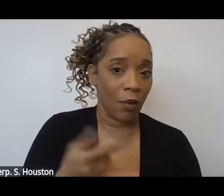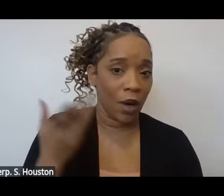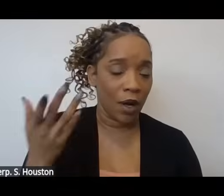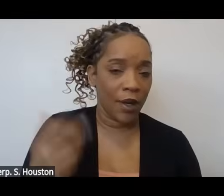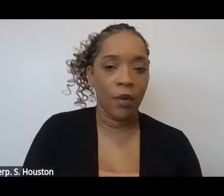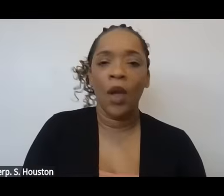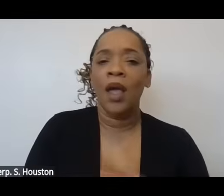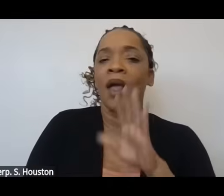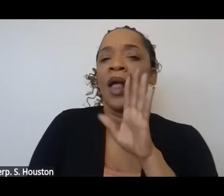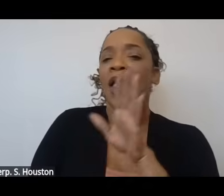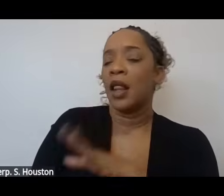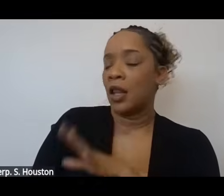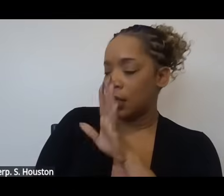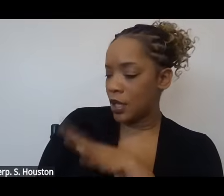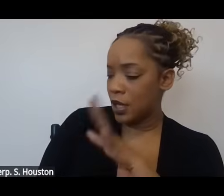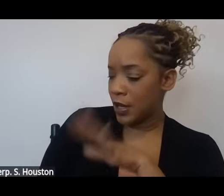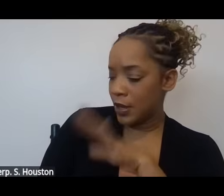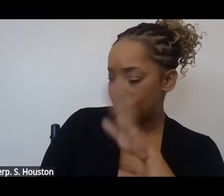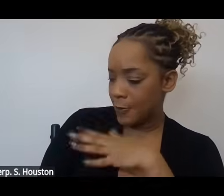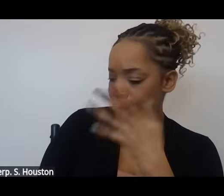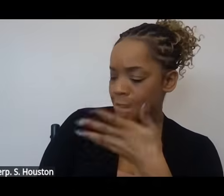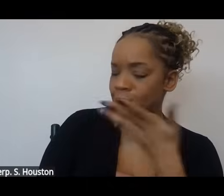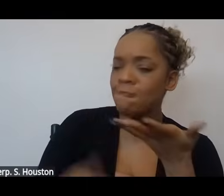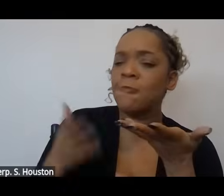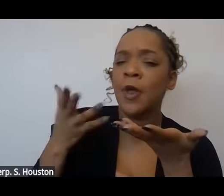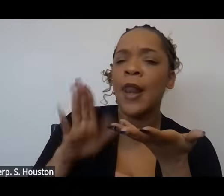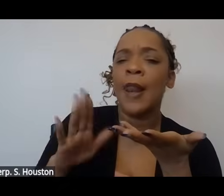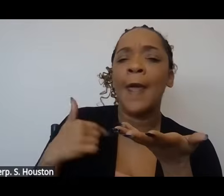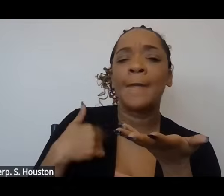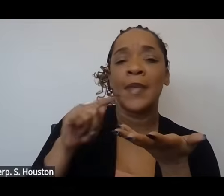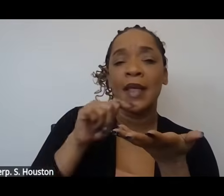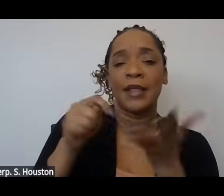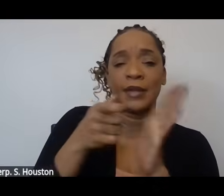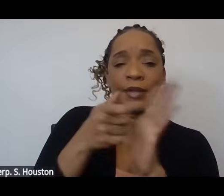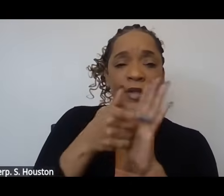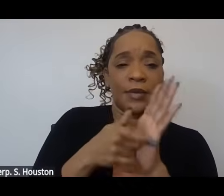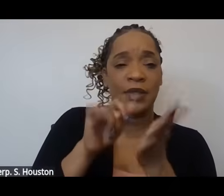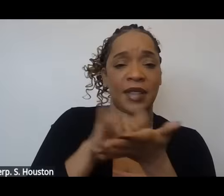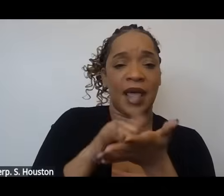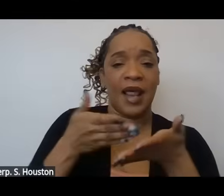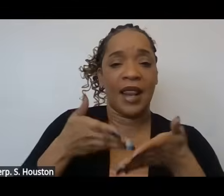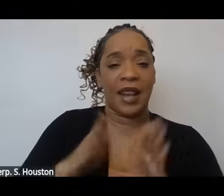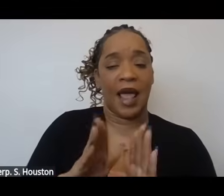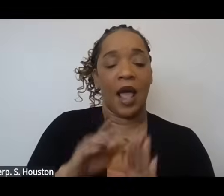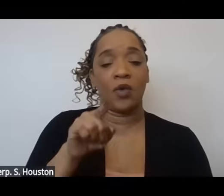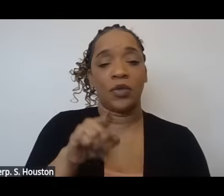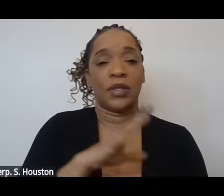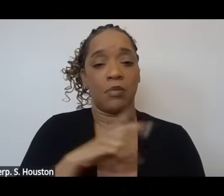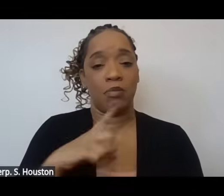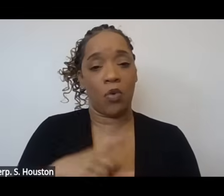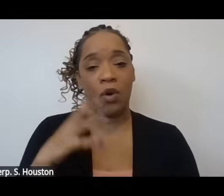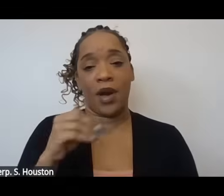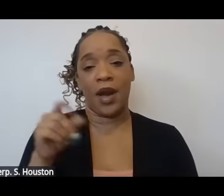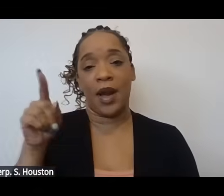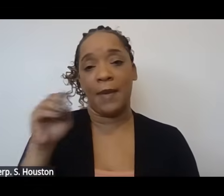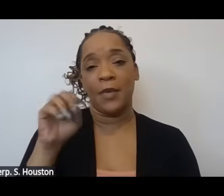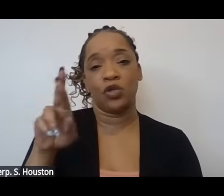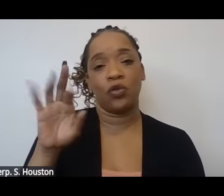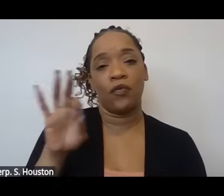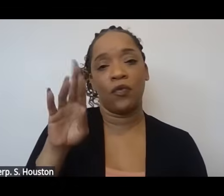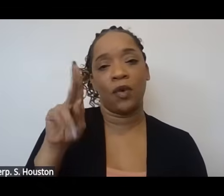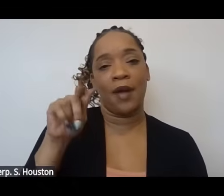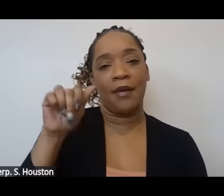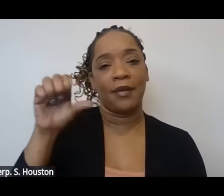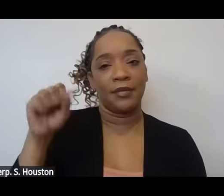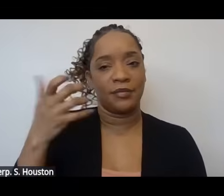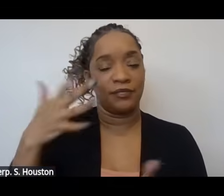statute that allows this board, and Mr. Fracassi has discussed it, one of the remedies